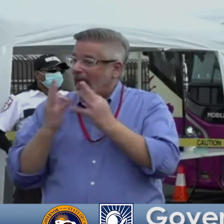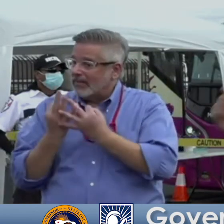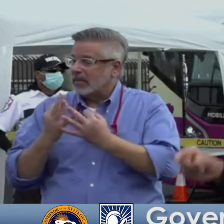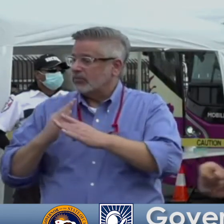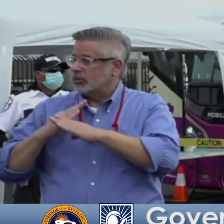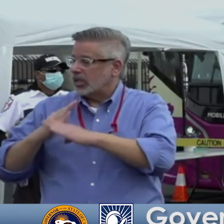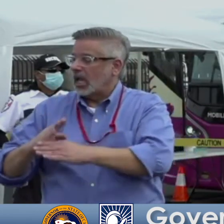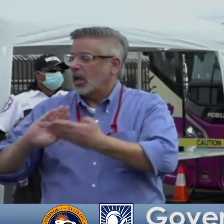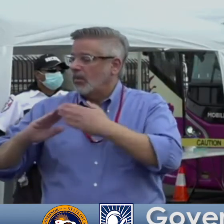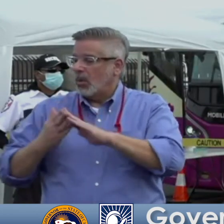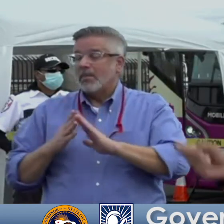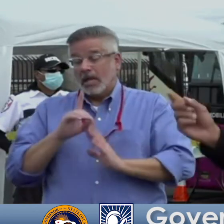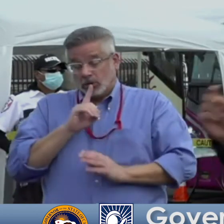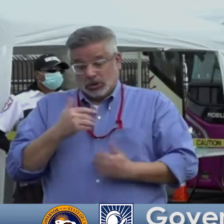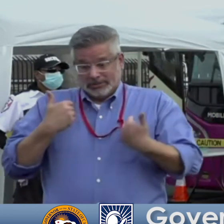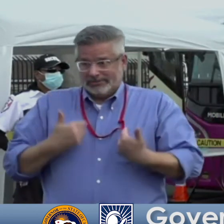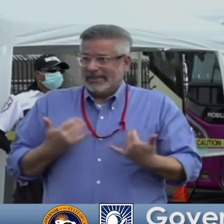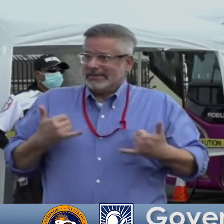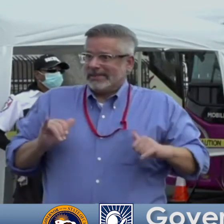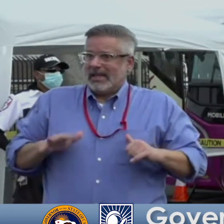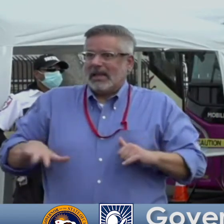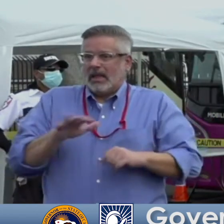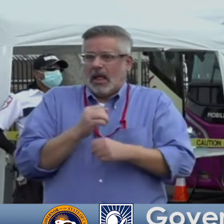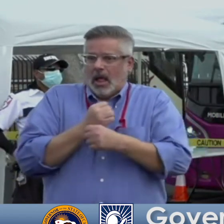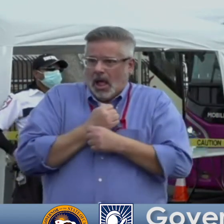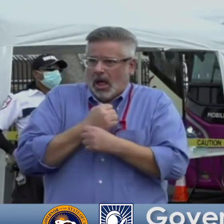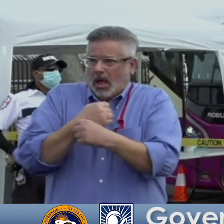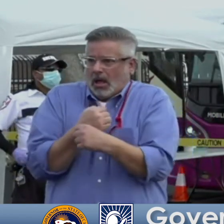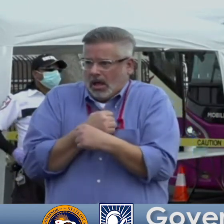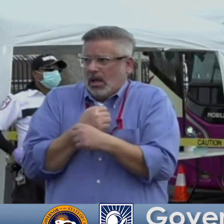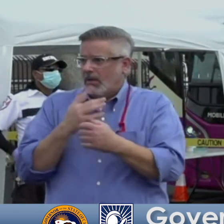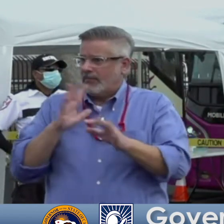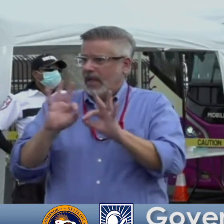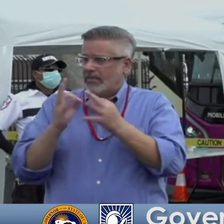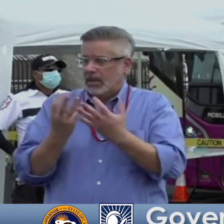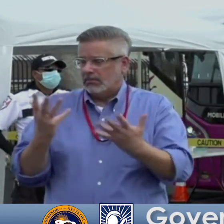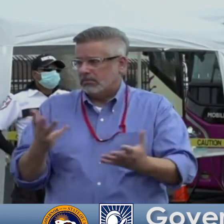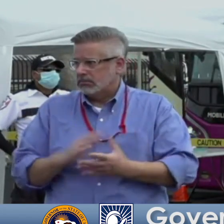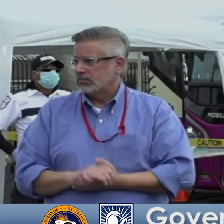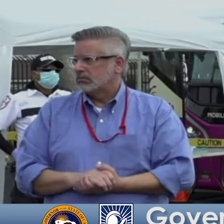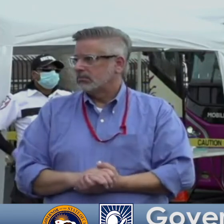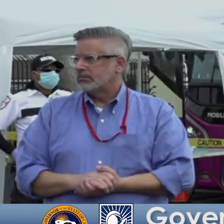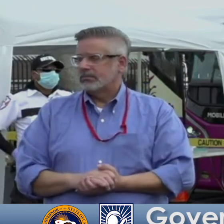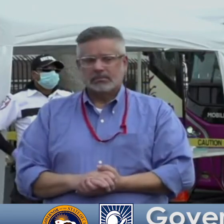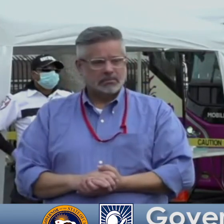make sure you're there to hug your loved ones and your loved ones get to hug you down the road.